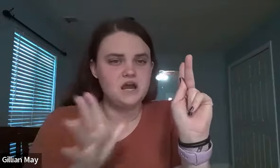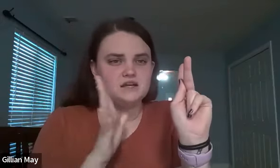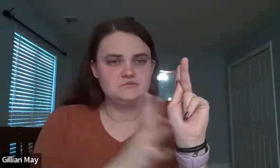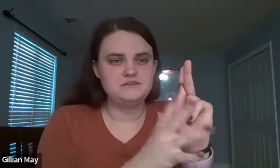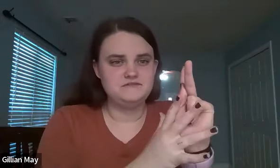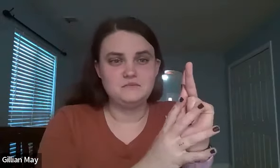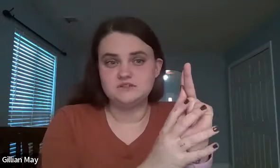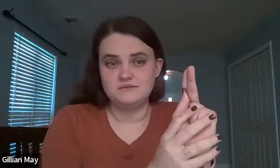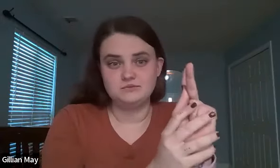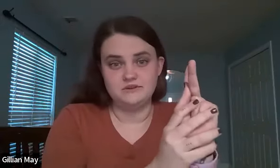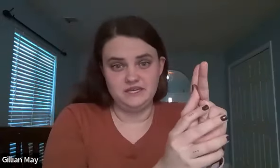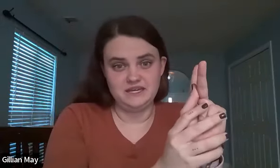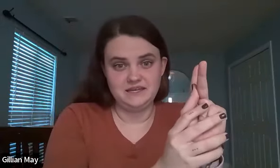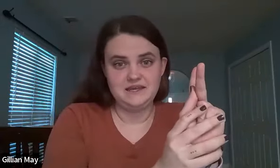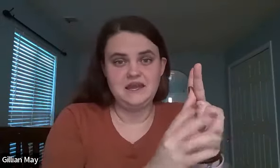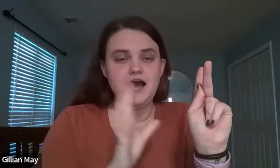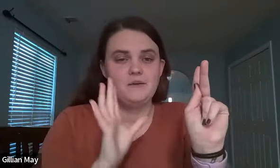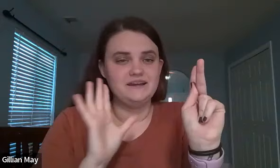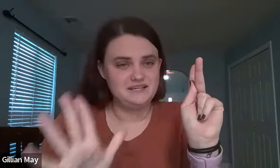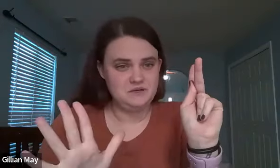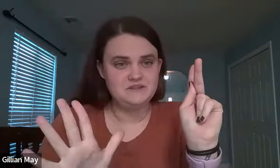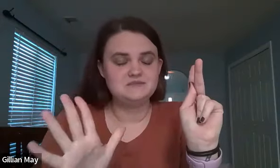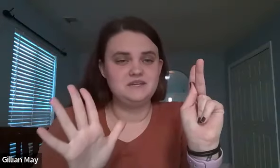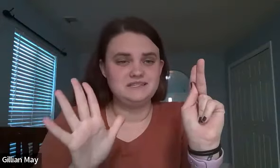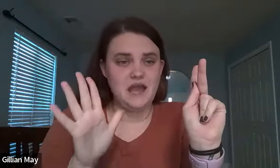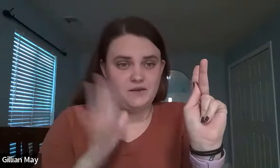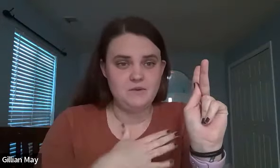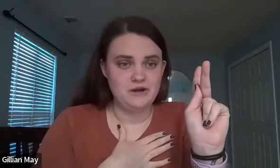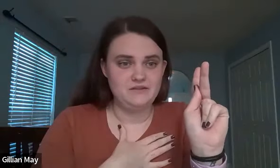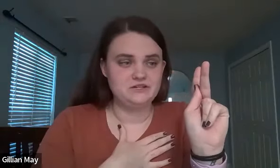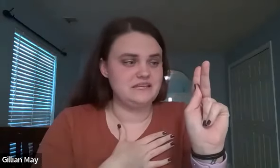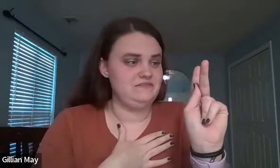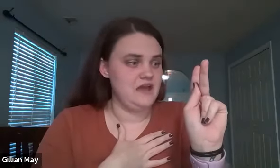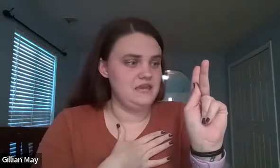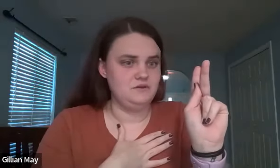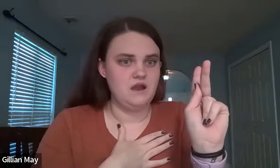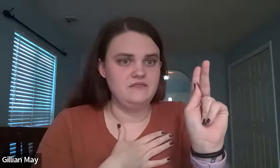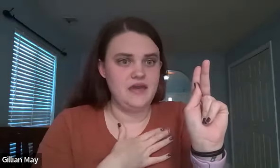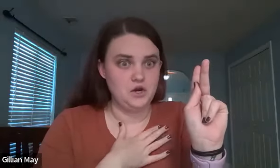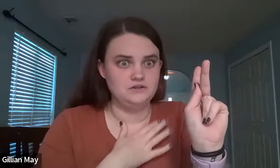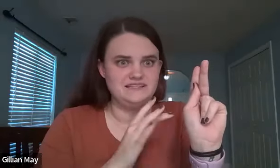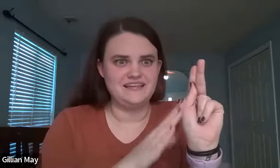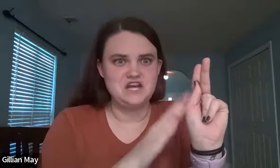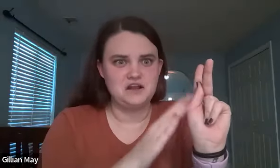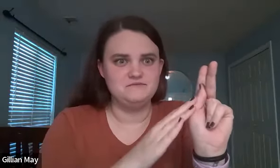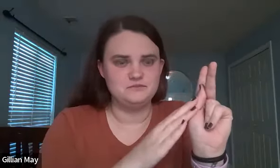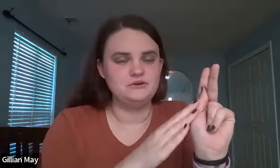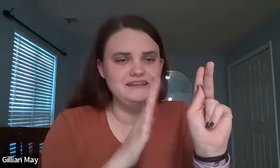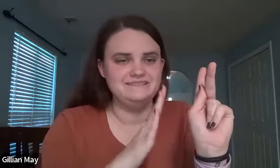not going to probably feel the most comfortable in the beginning. I tell people this because I remember when I learned, I was like, that can't be right. That hurts. Like, that's not comfortable. And they